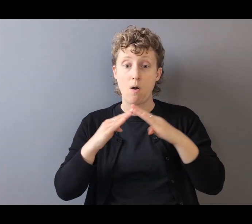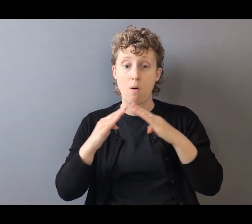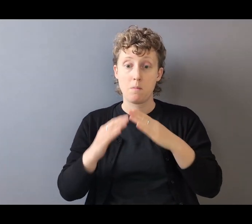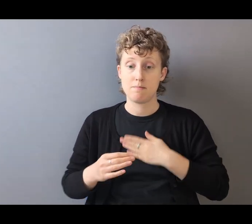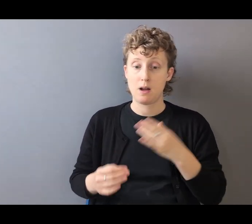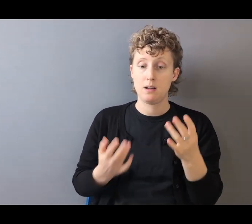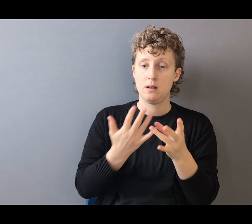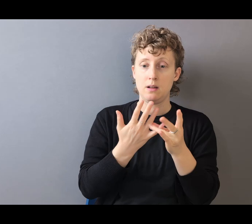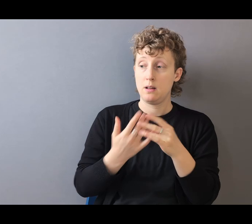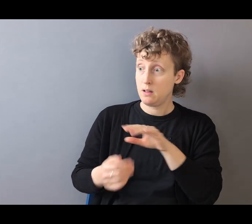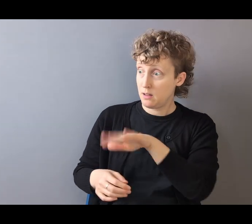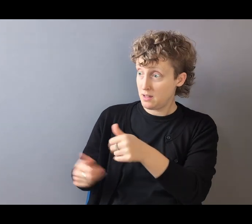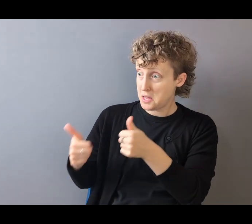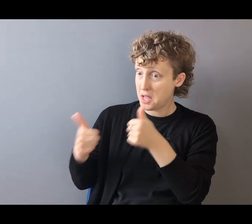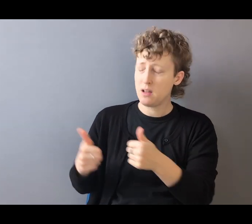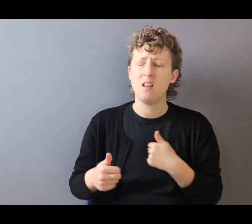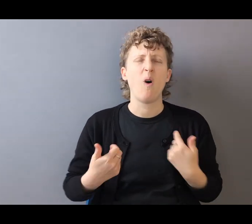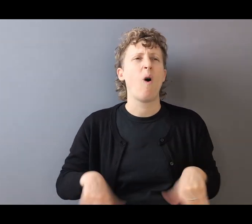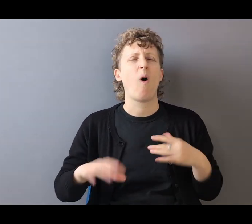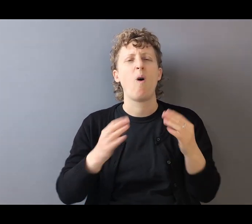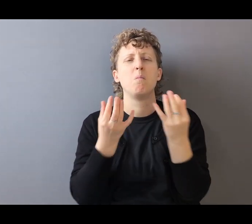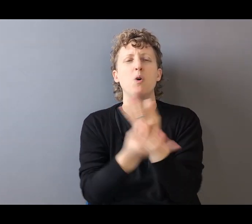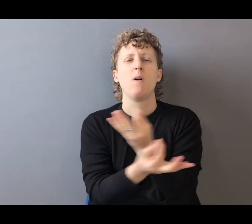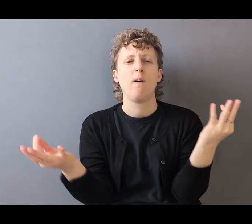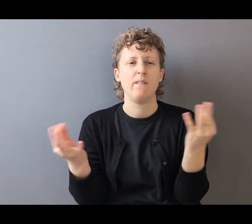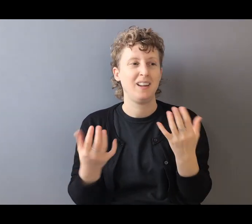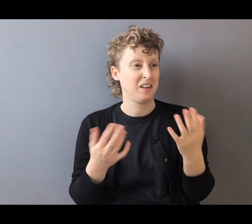said, it was so perfect. All people were like me.